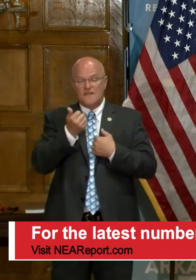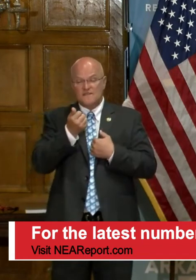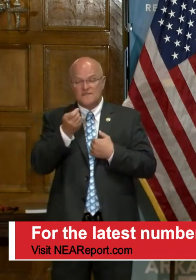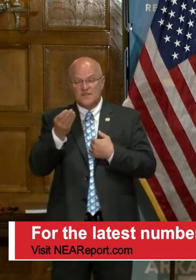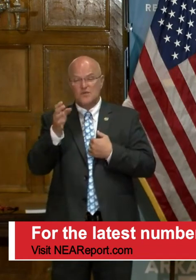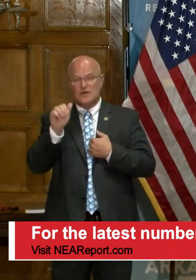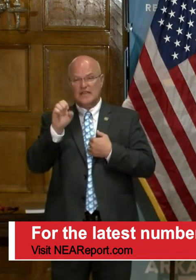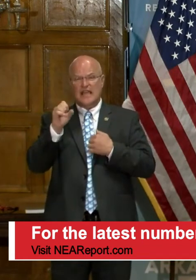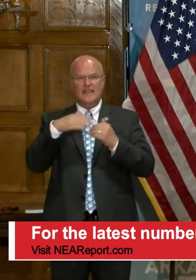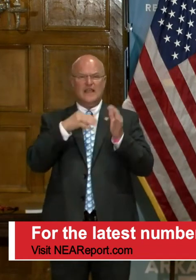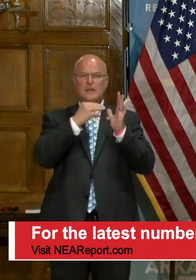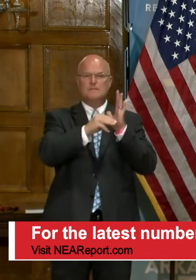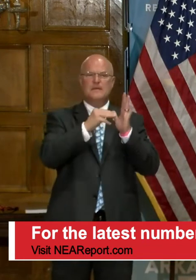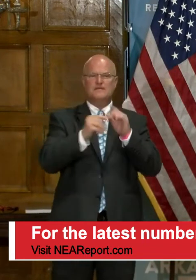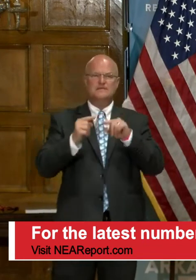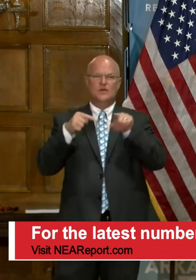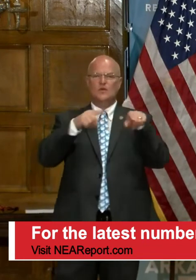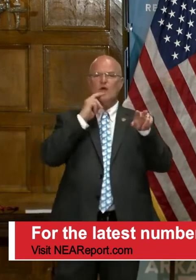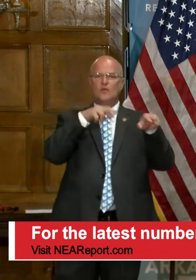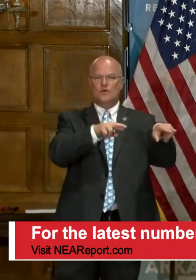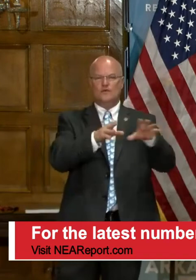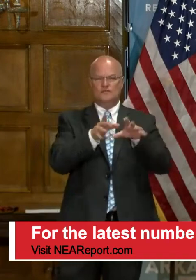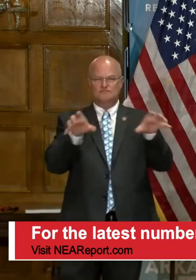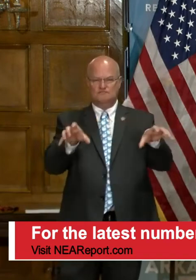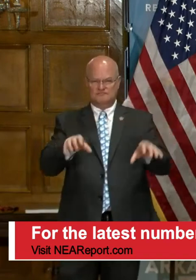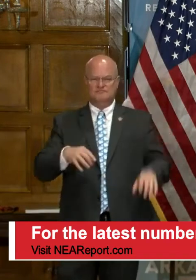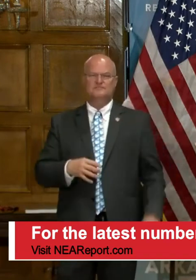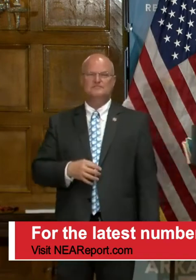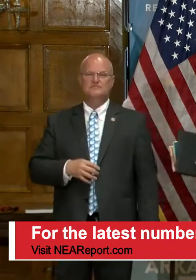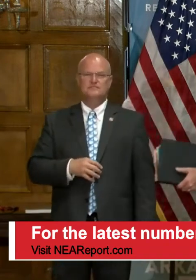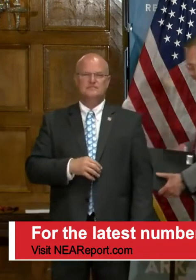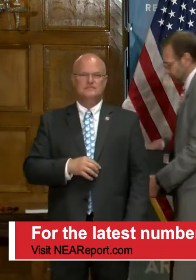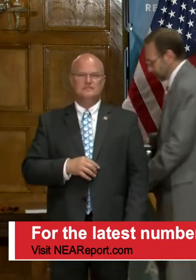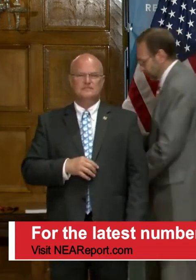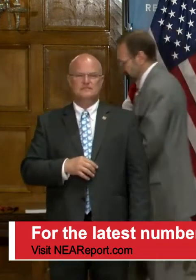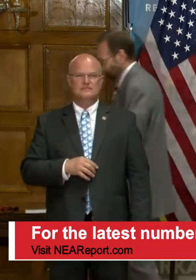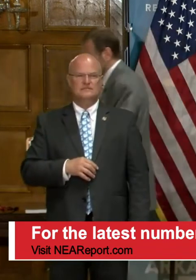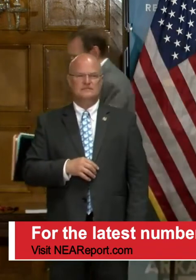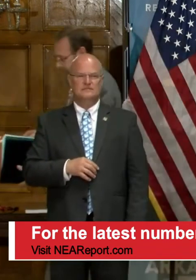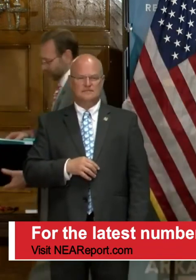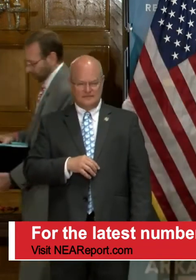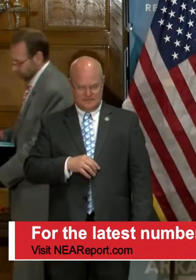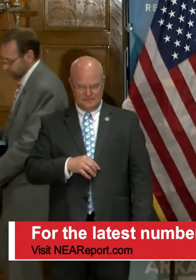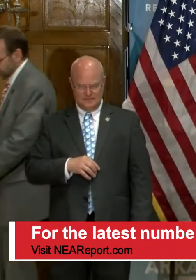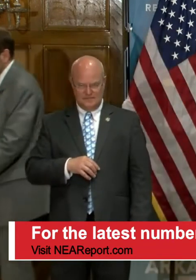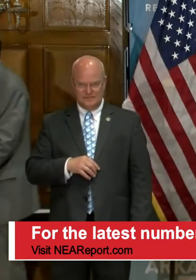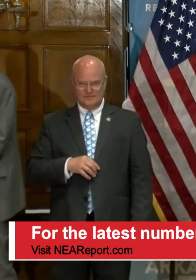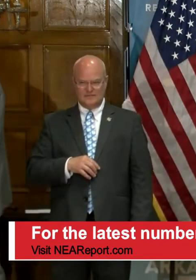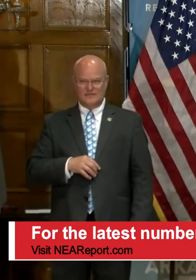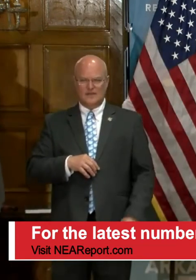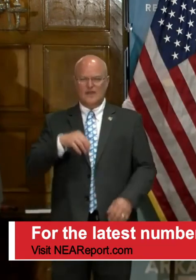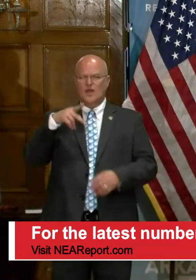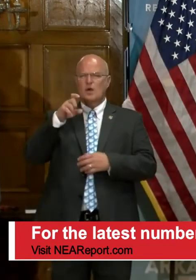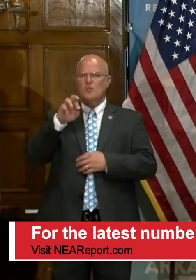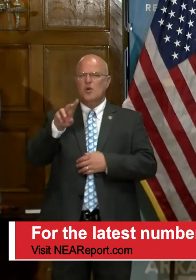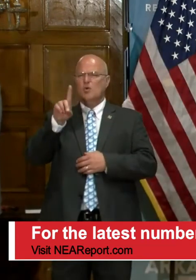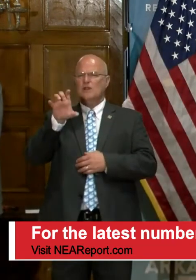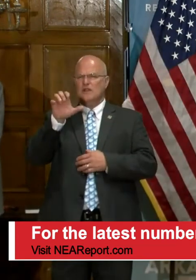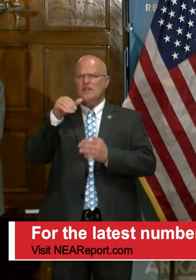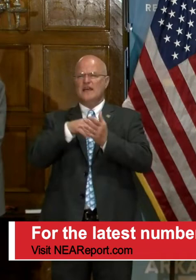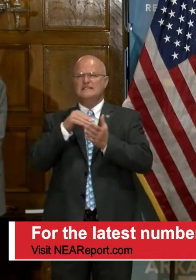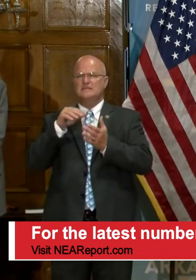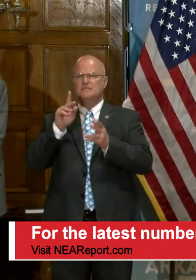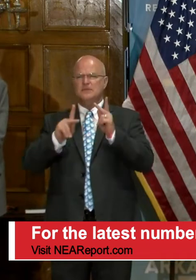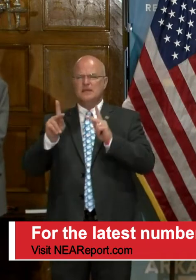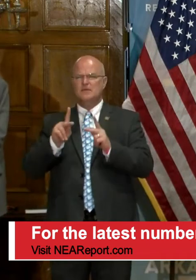fewer cases than Memphis across the river. Per 100,000 people, they actually have more. So Crittenden County